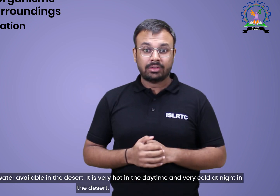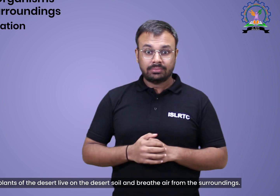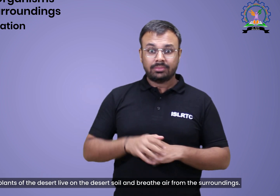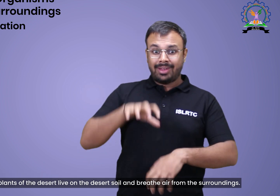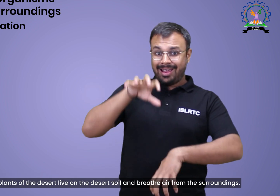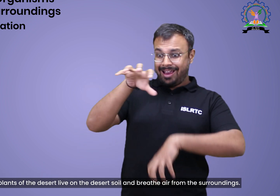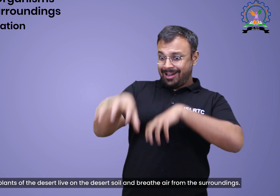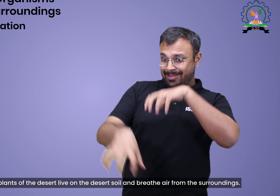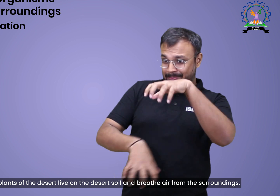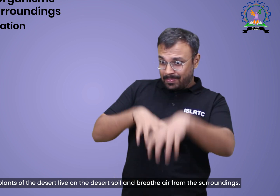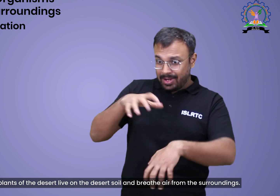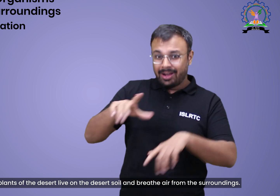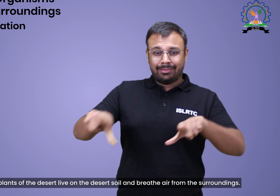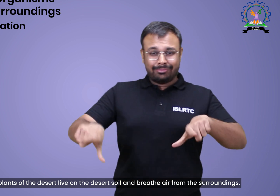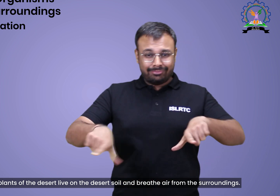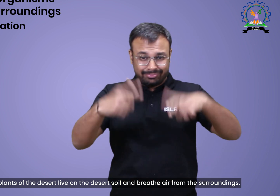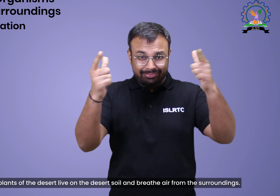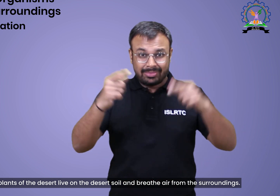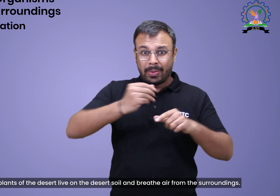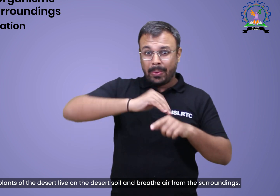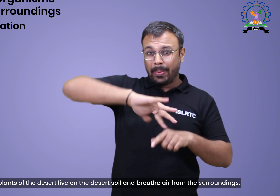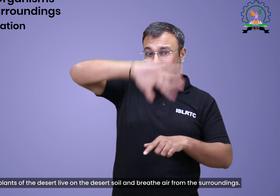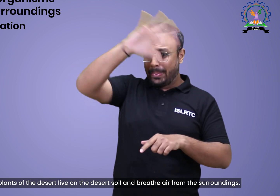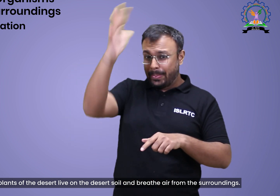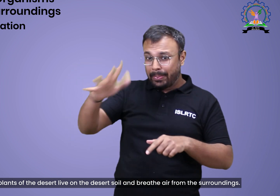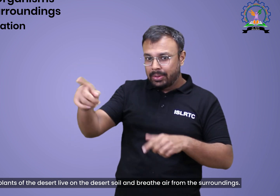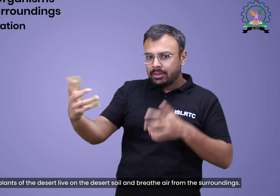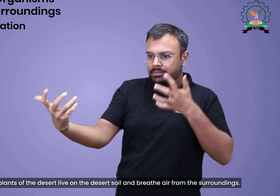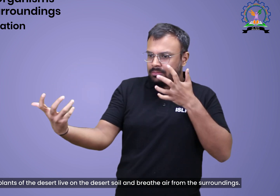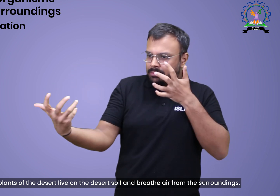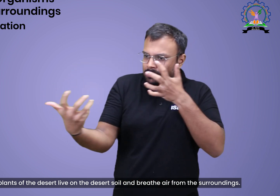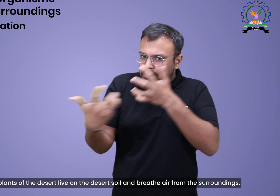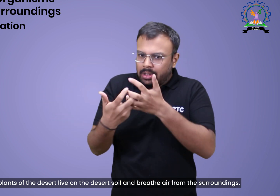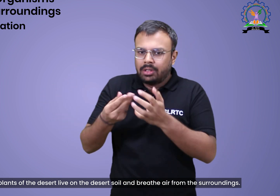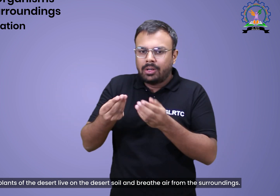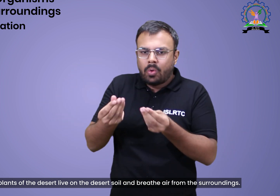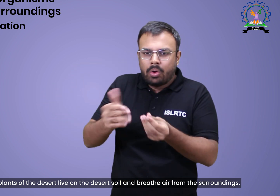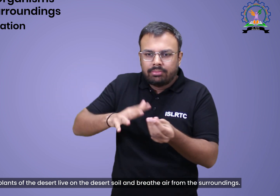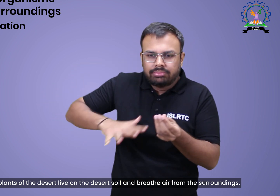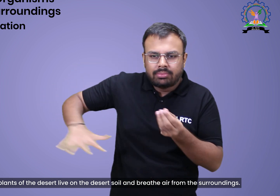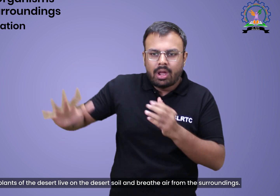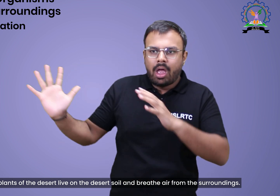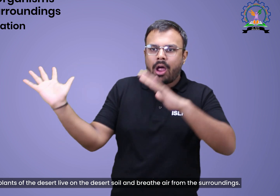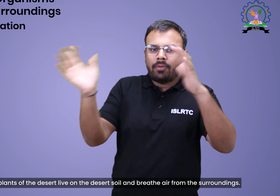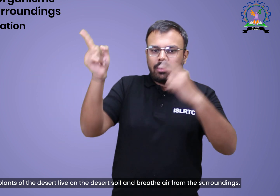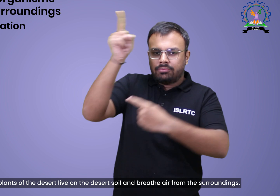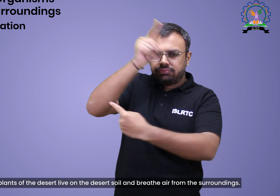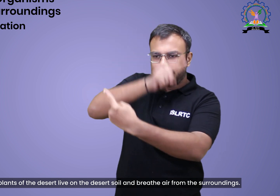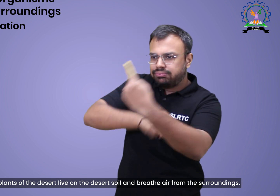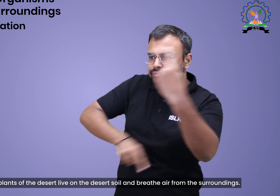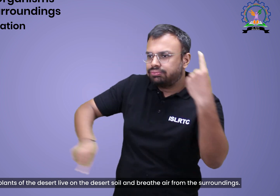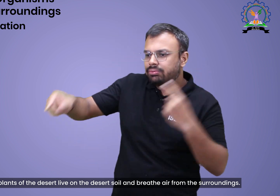The animals and plants of the desert live on the desert soil and breathe air from the surroundings.